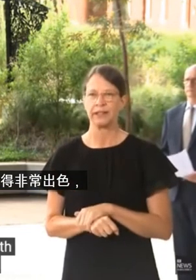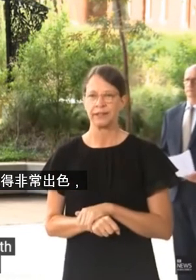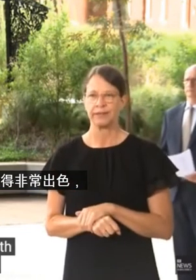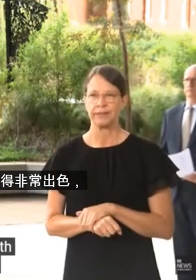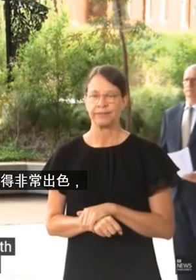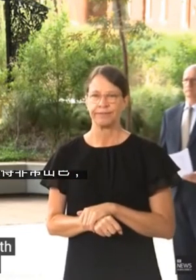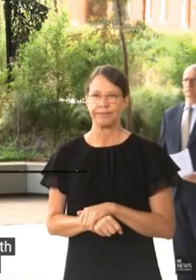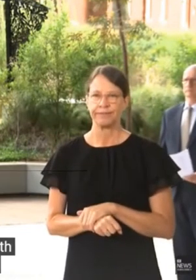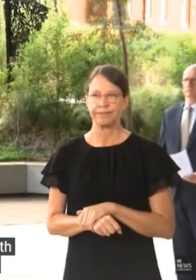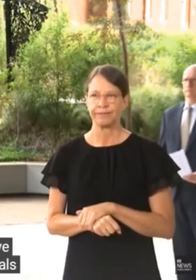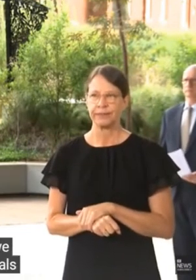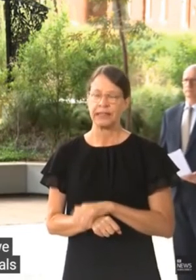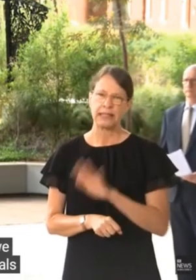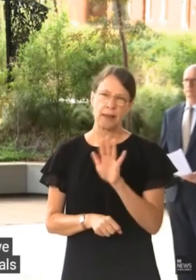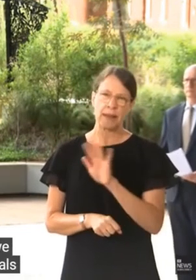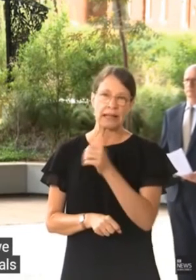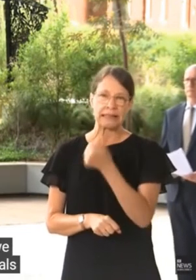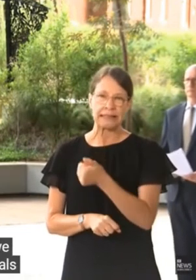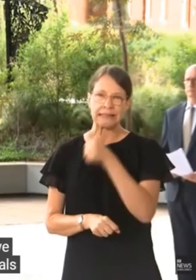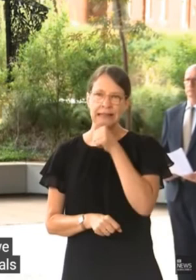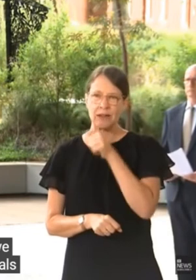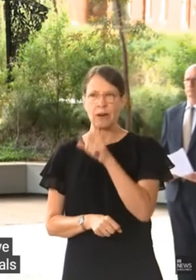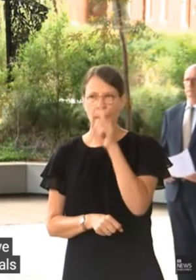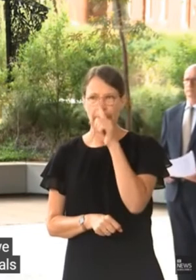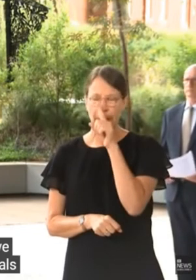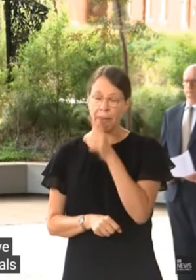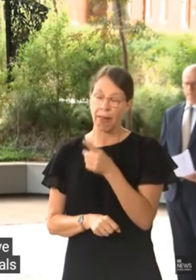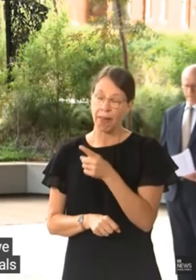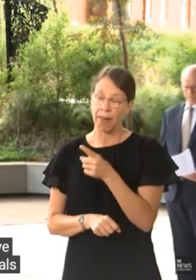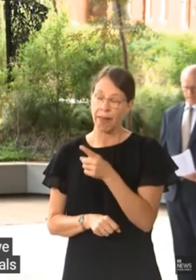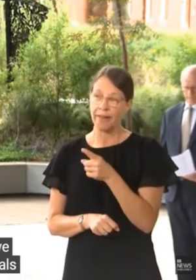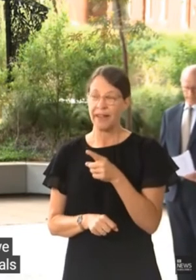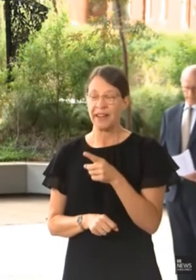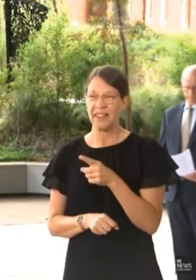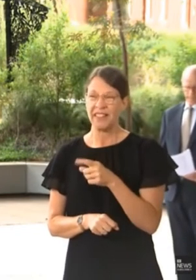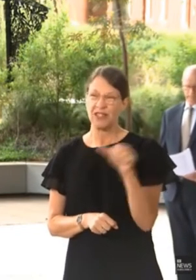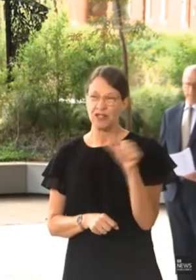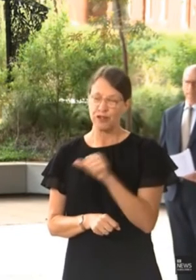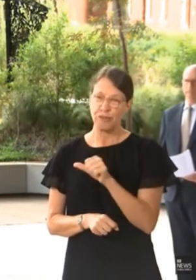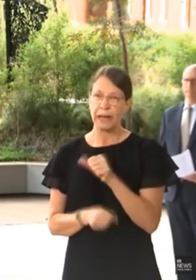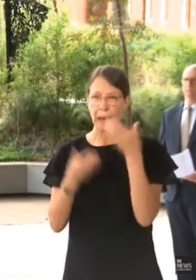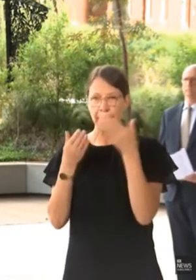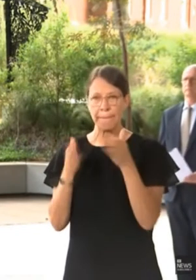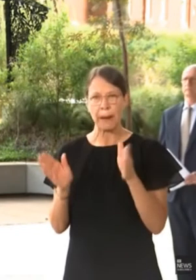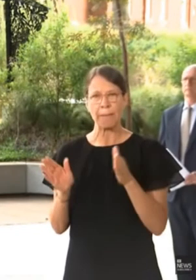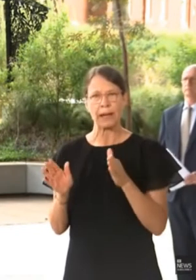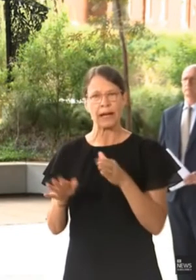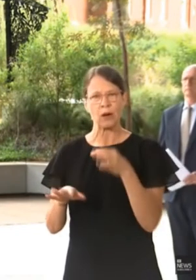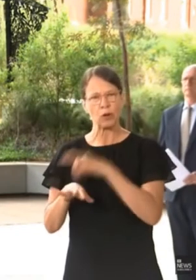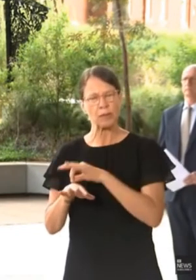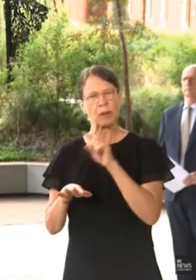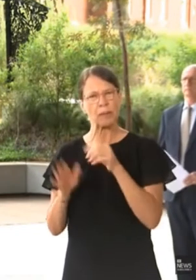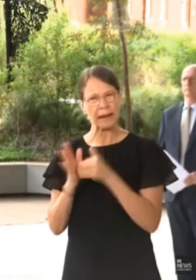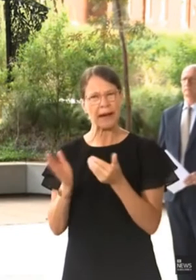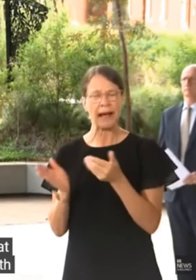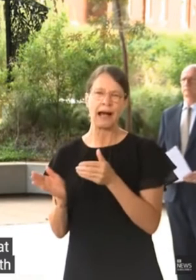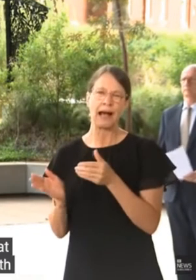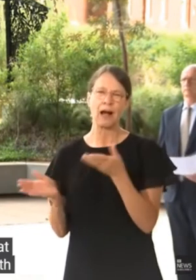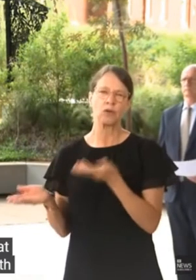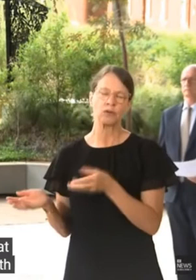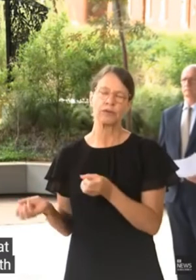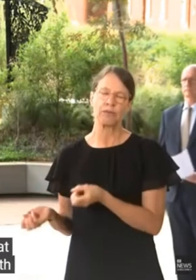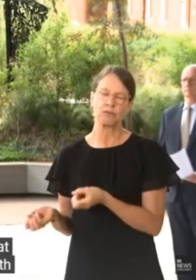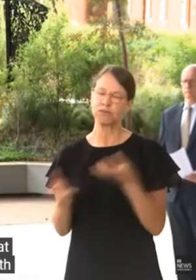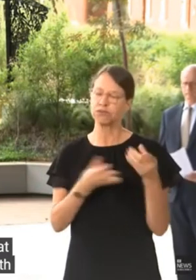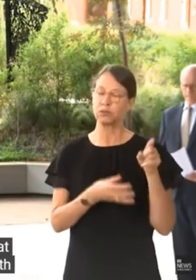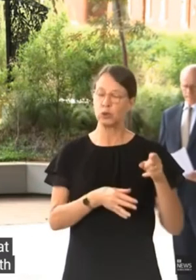600 patients that would have otherwise been in our hospitals, in private hospitals, a demonstration of the great partnership that we